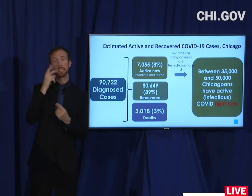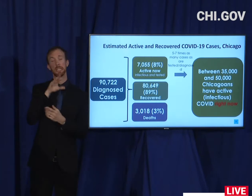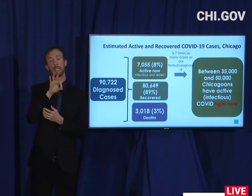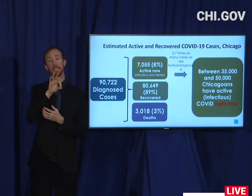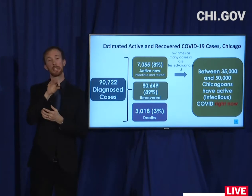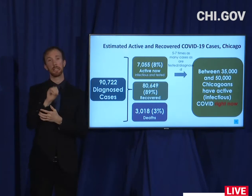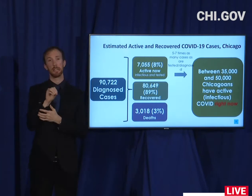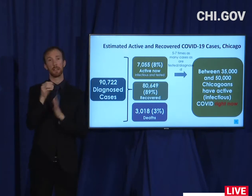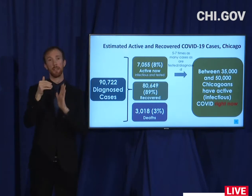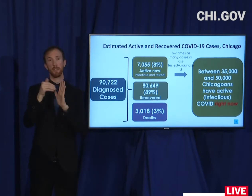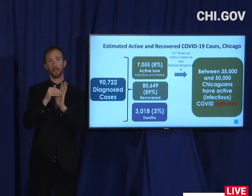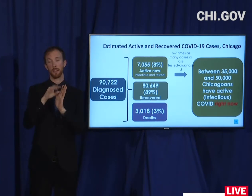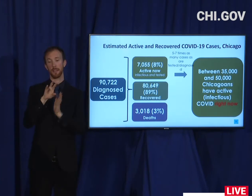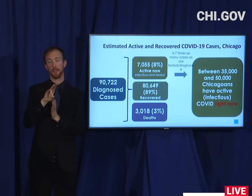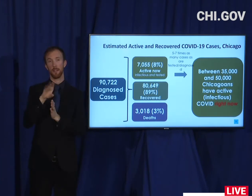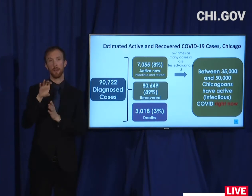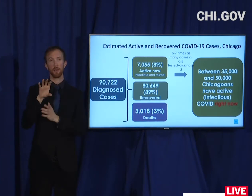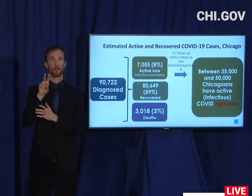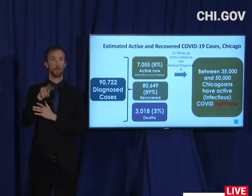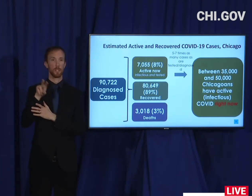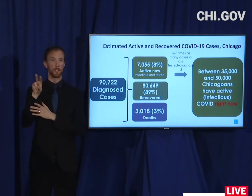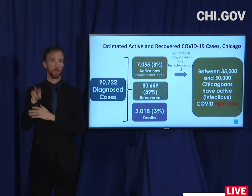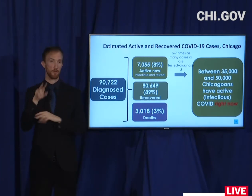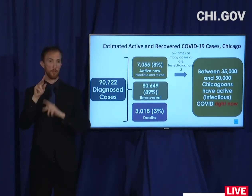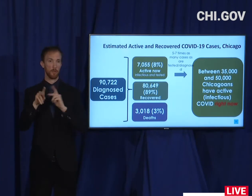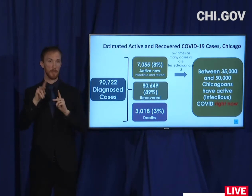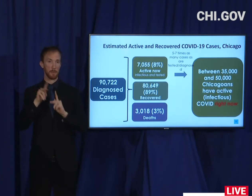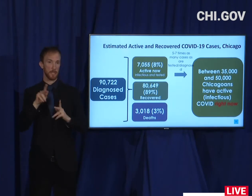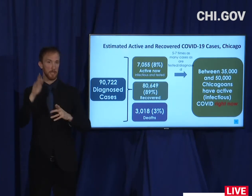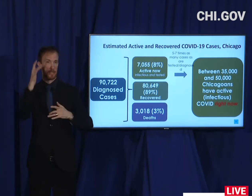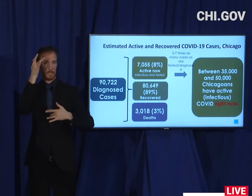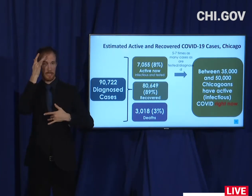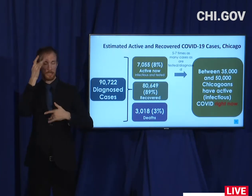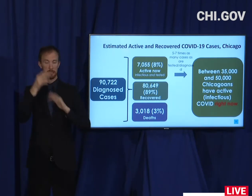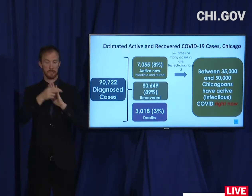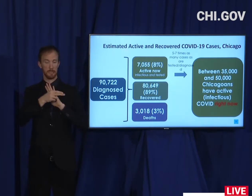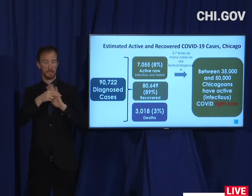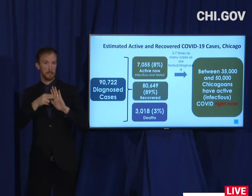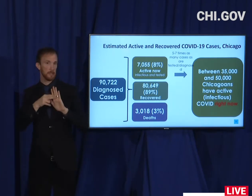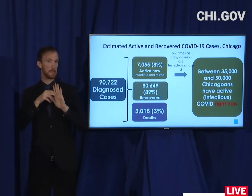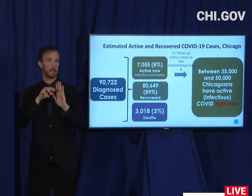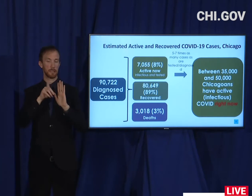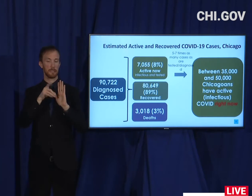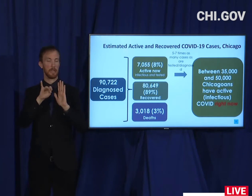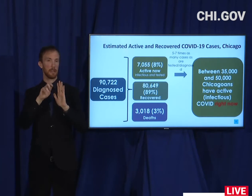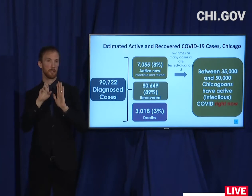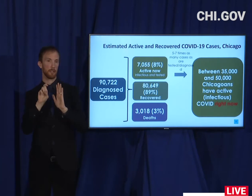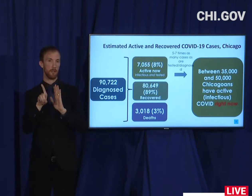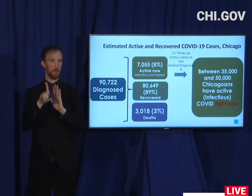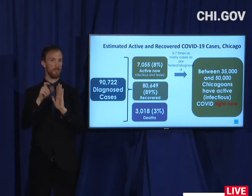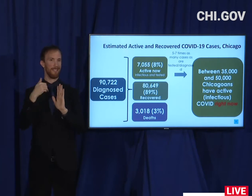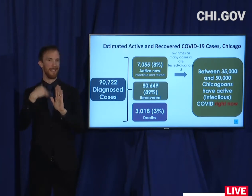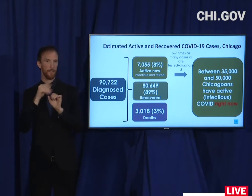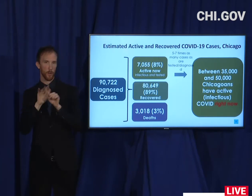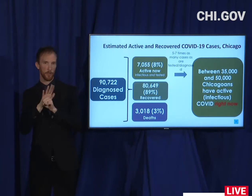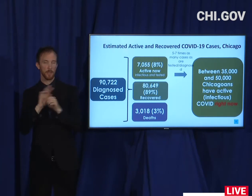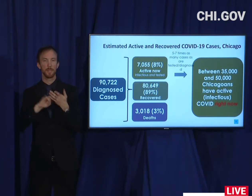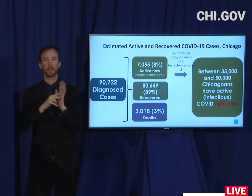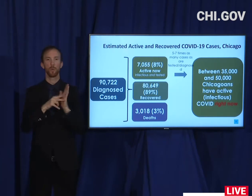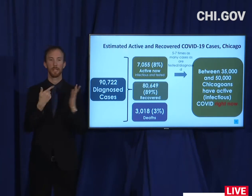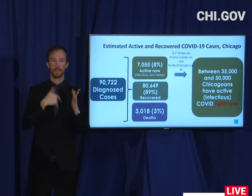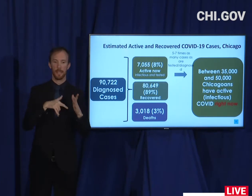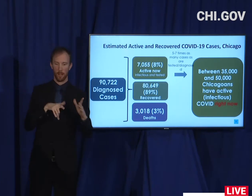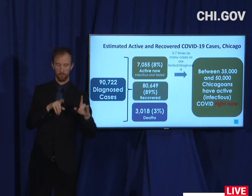90,722 people diagnosed with COVID in Chicago, meaning they were tested. Let's break that 90,000